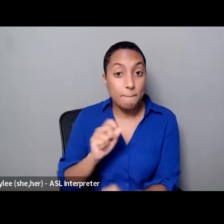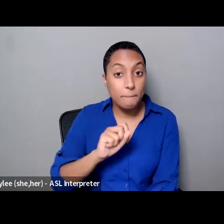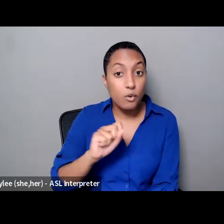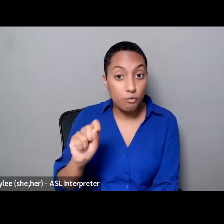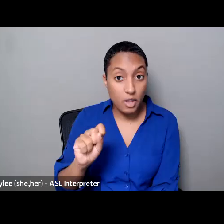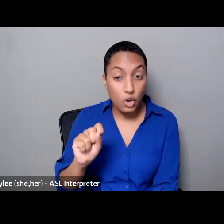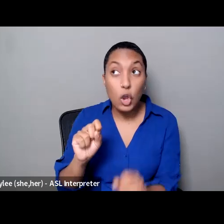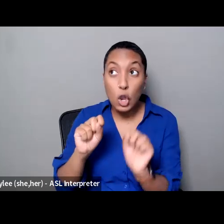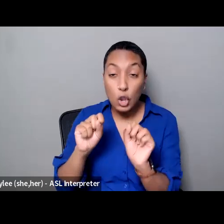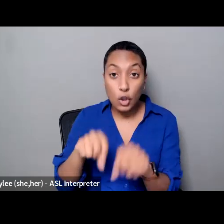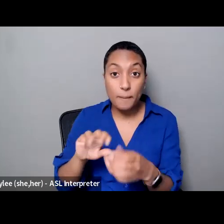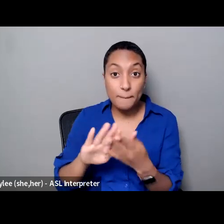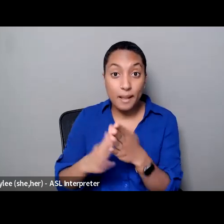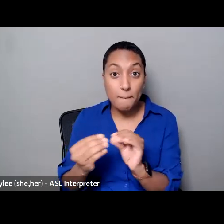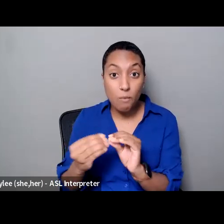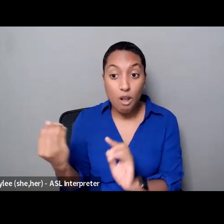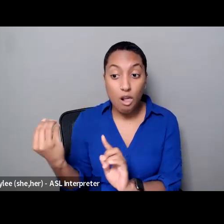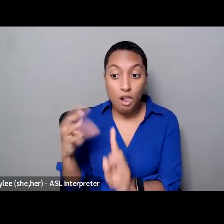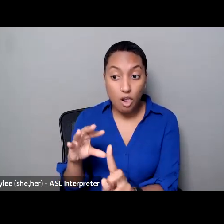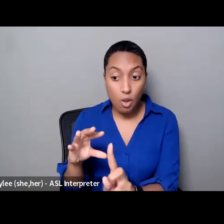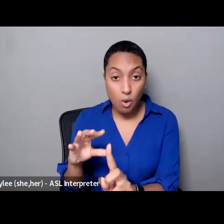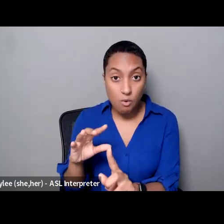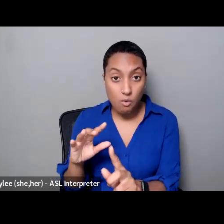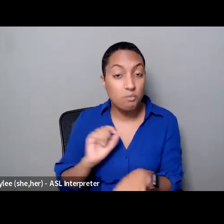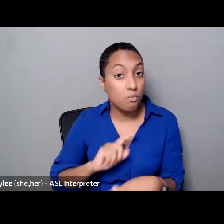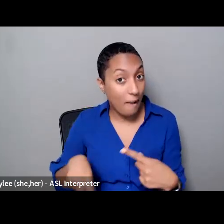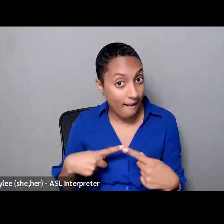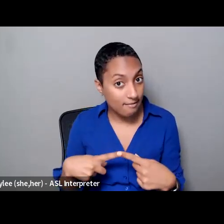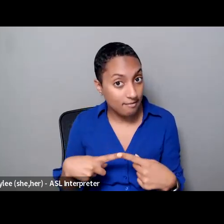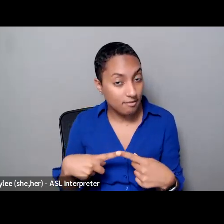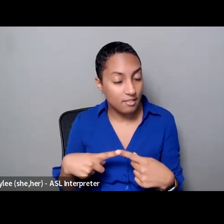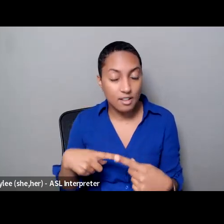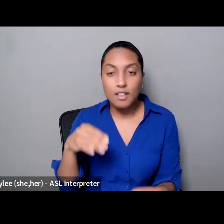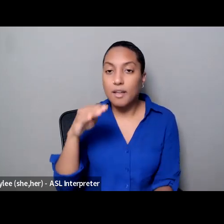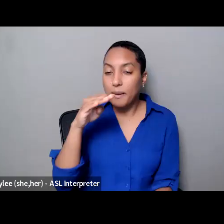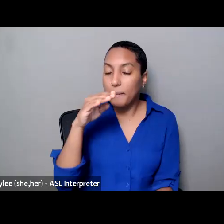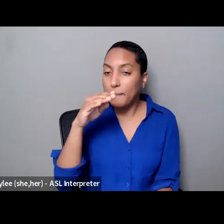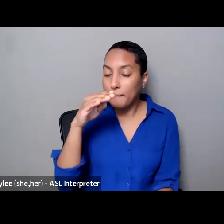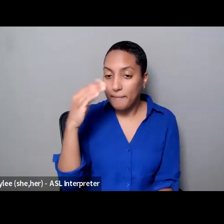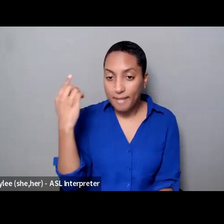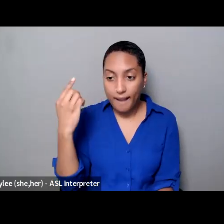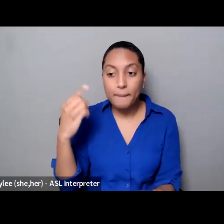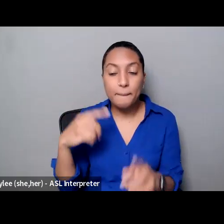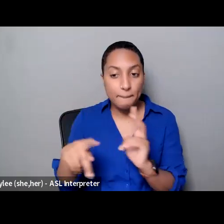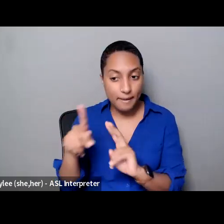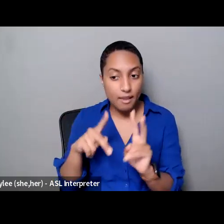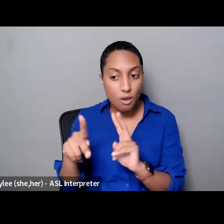Black people were able to declare that it was not they who were